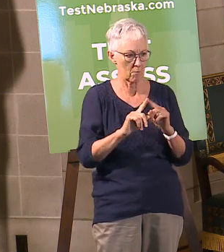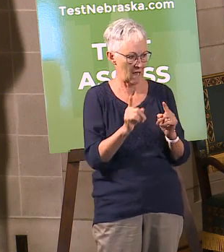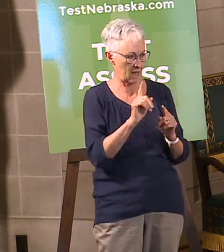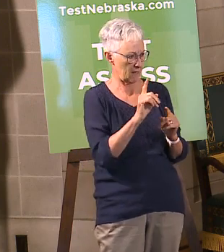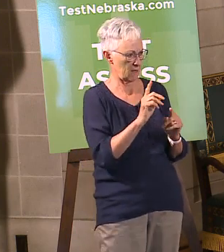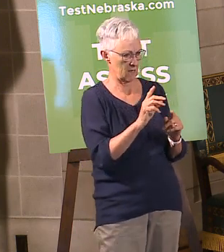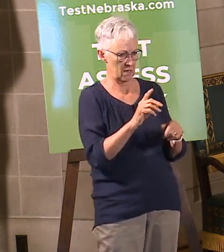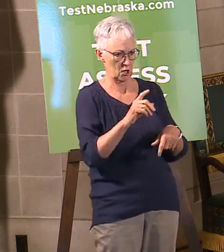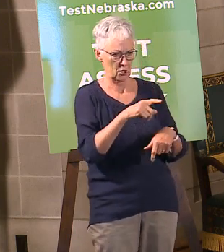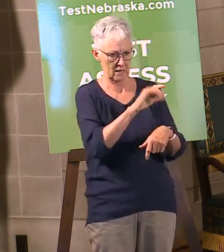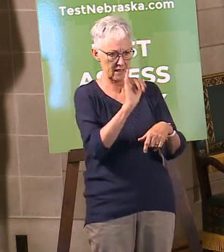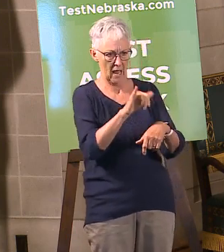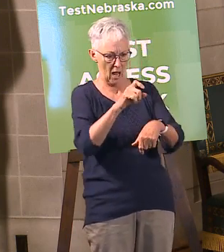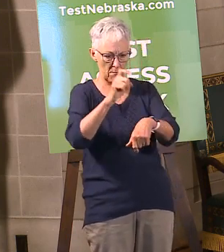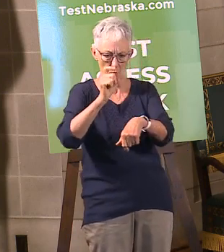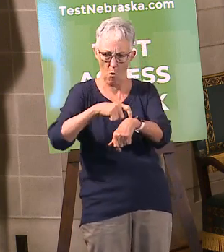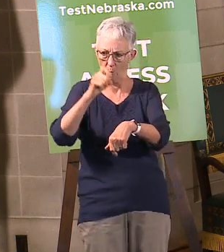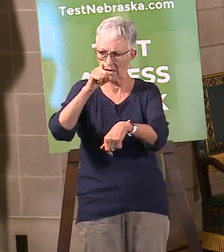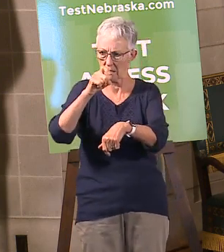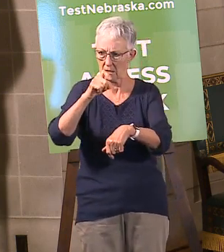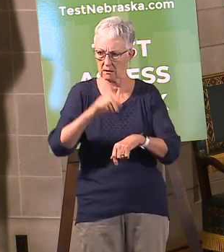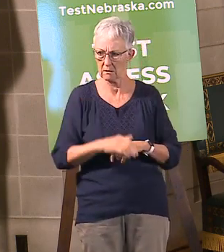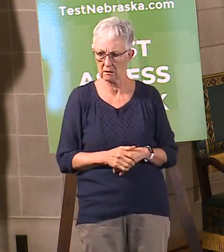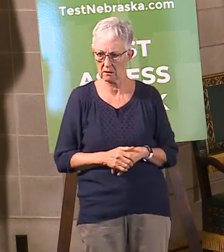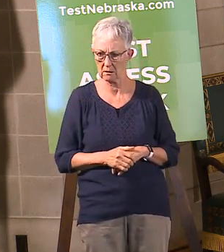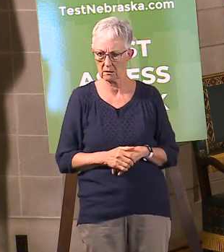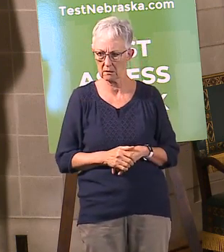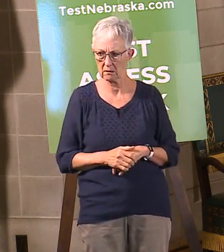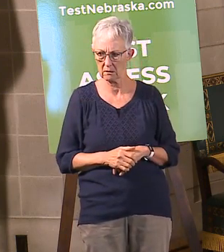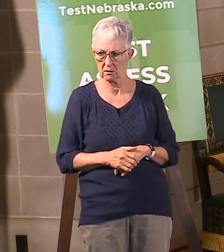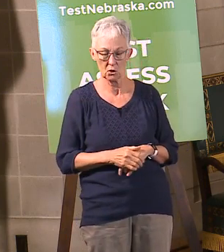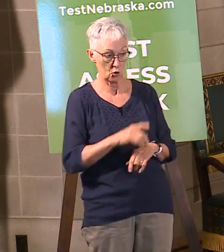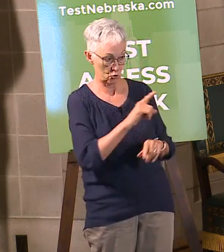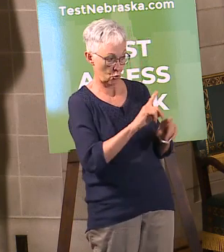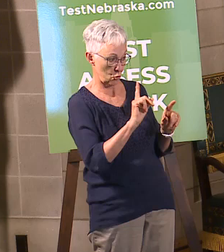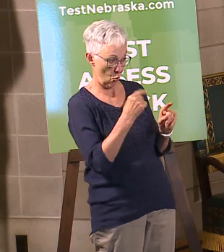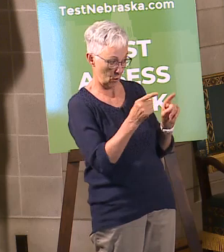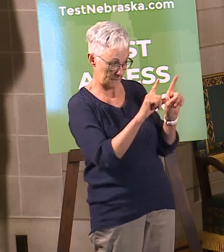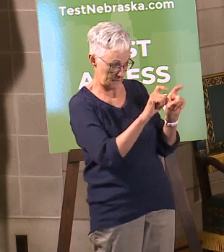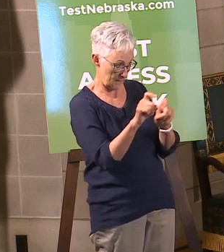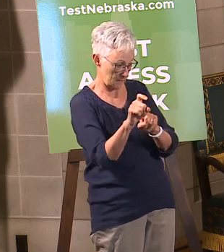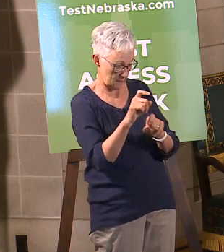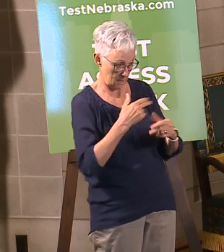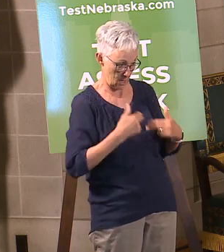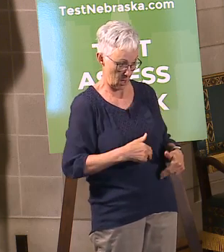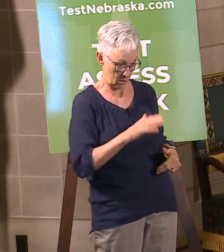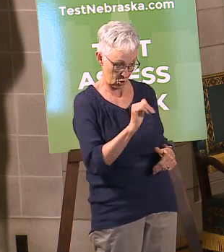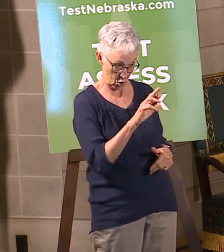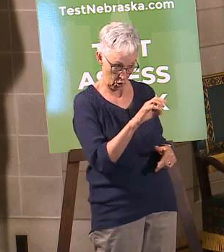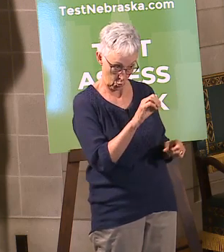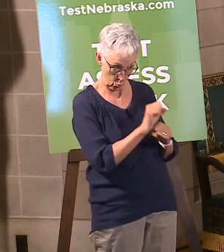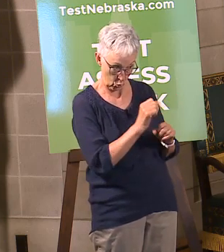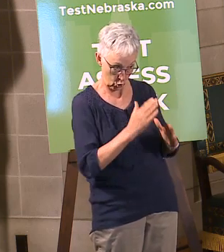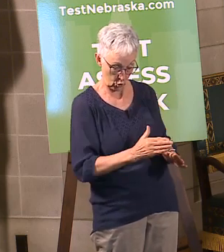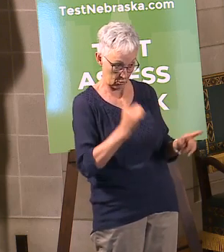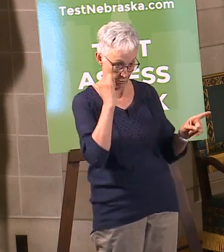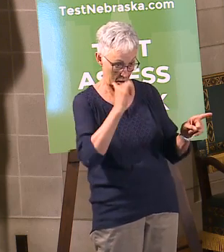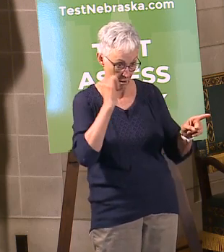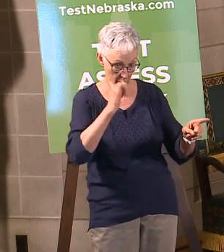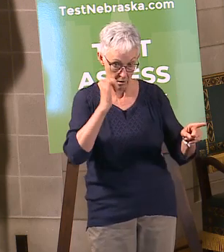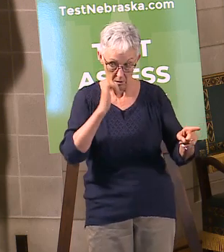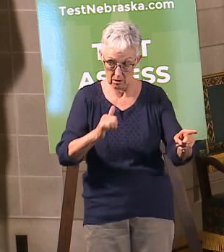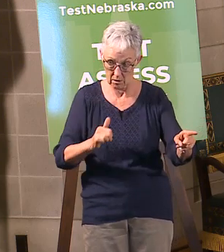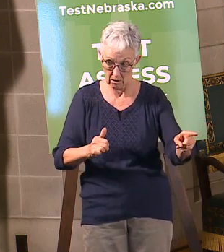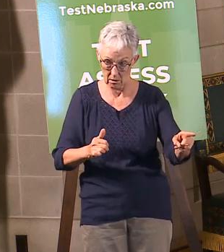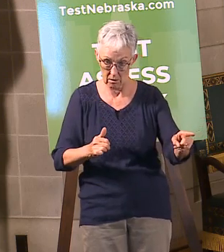of emphasis, right? So Yes. So are you testing healthcare workers every day up until they would as well? Because if that point in